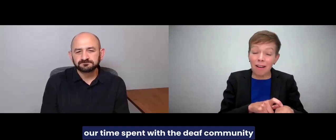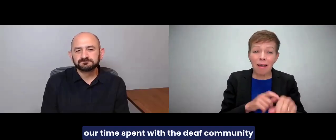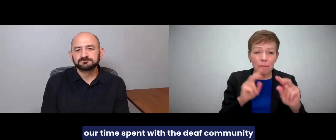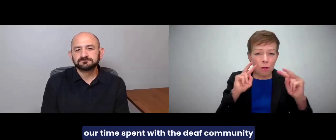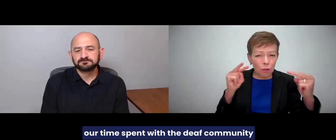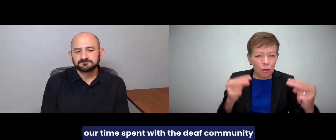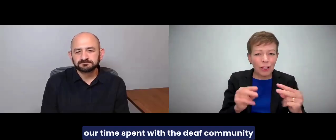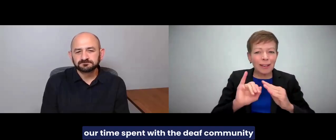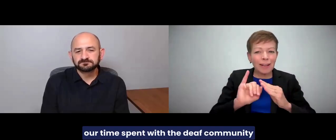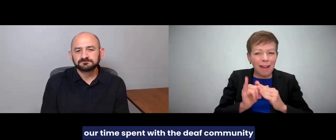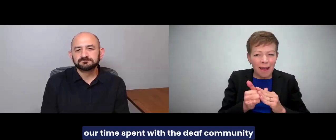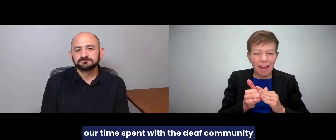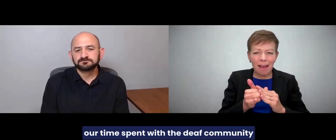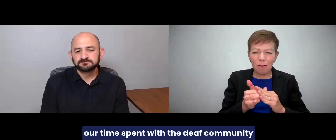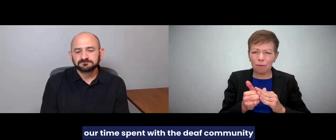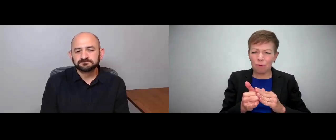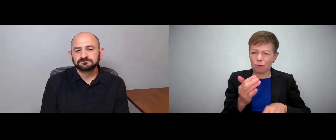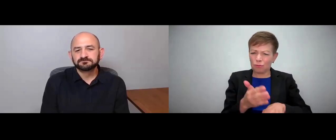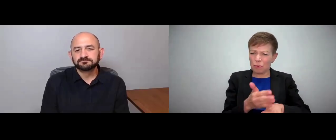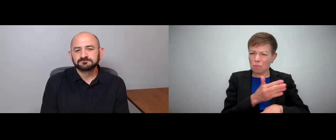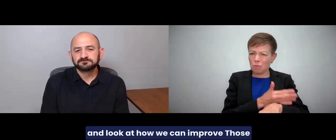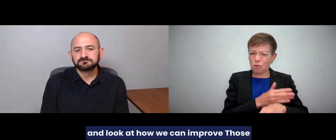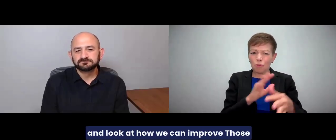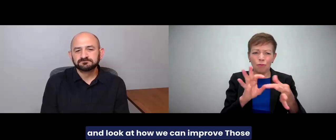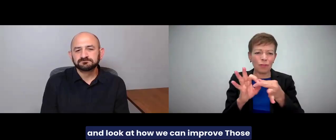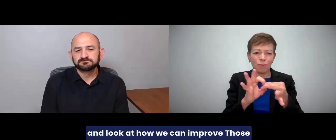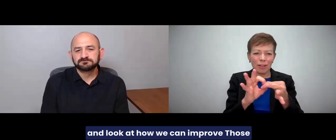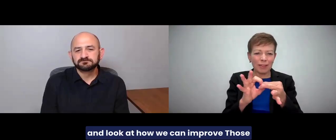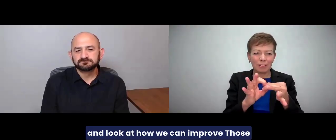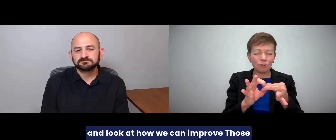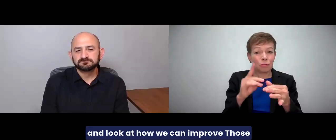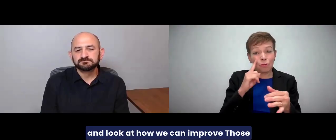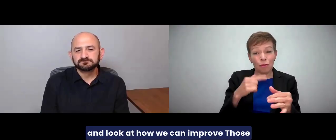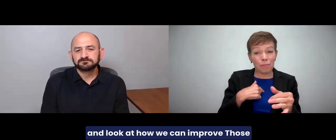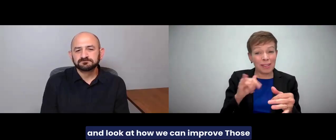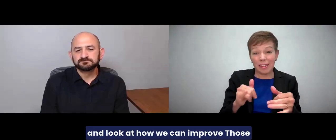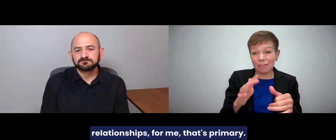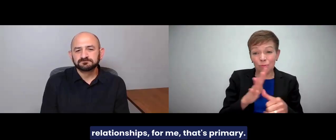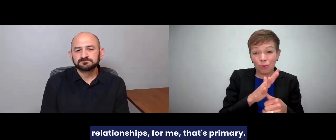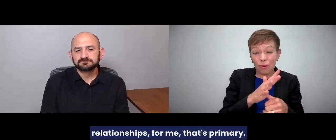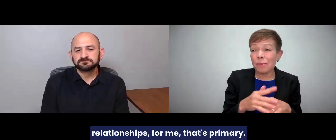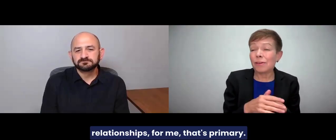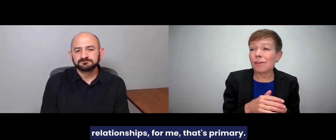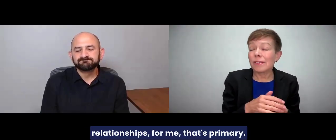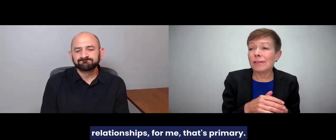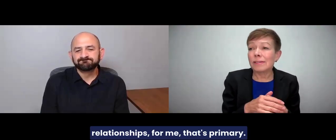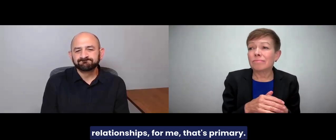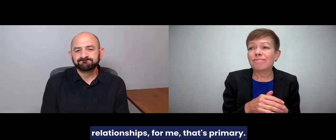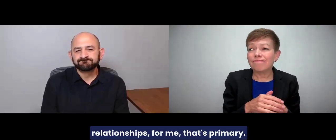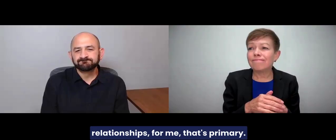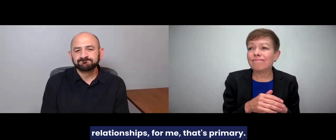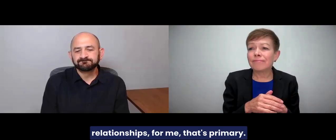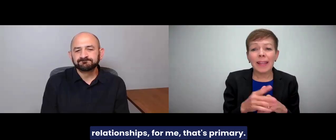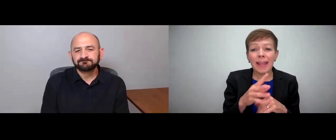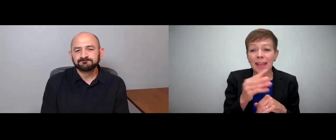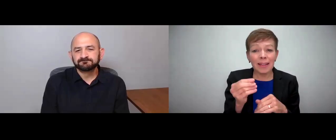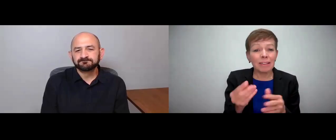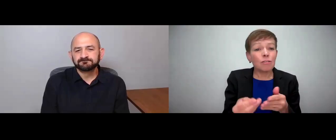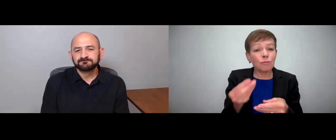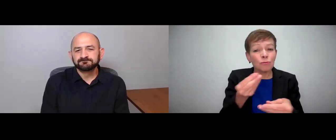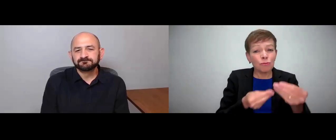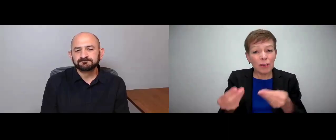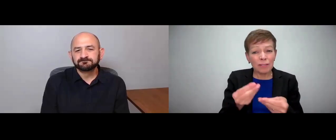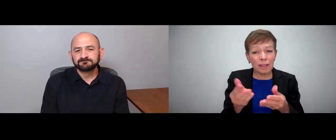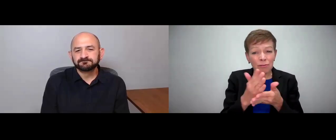reassess our time spent with the deaf community and look at how we can improve those relationships. For me, that's primary.